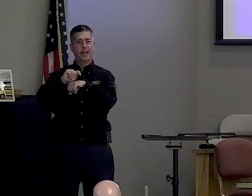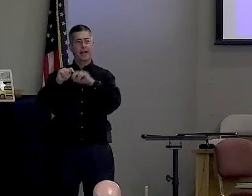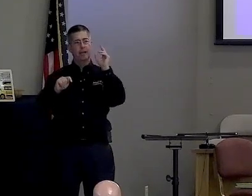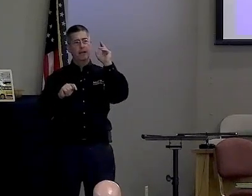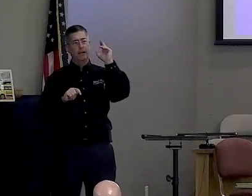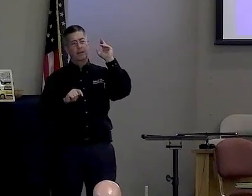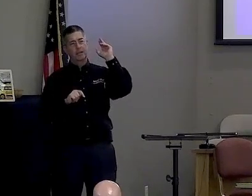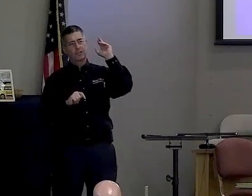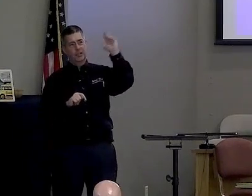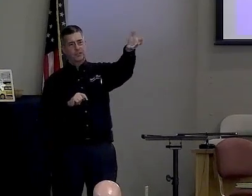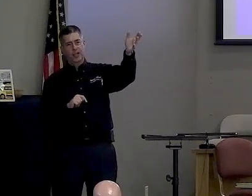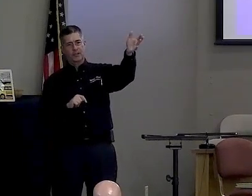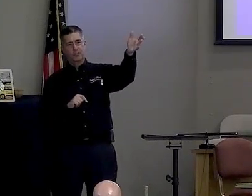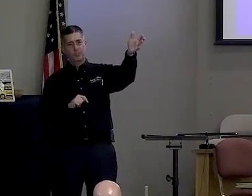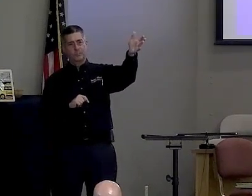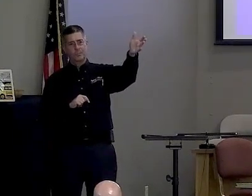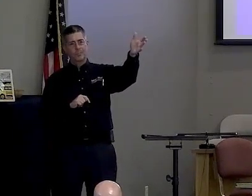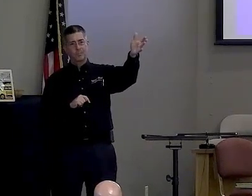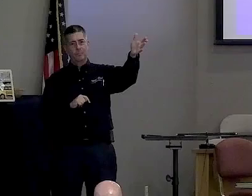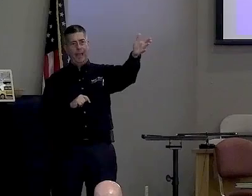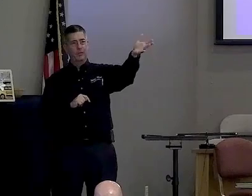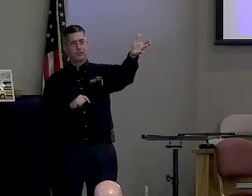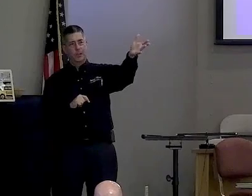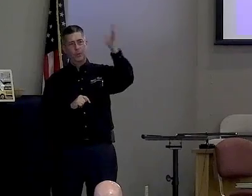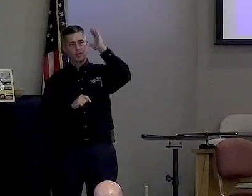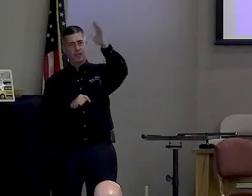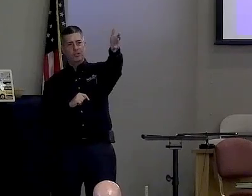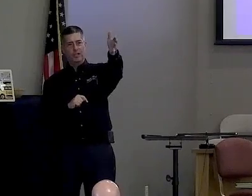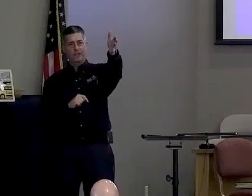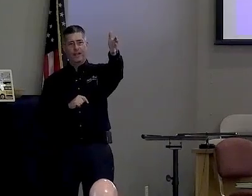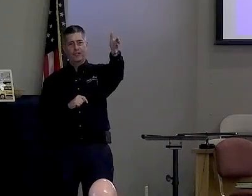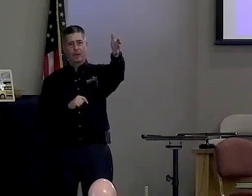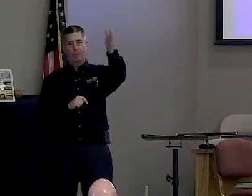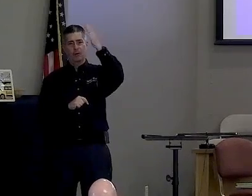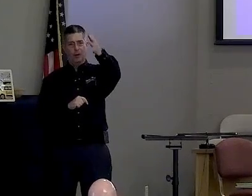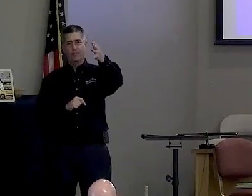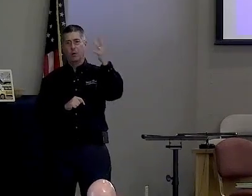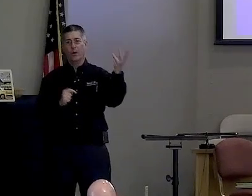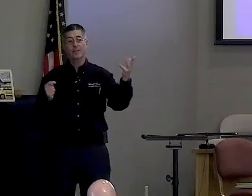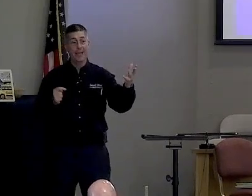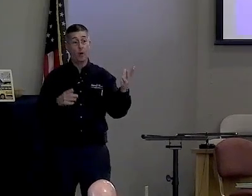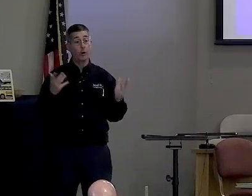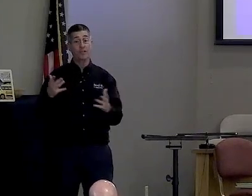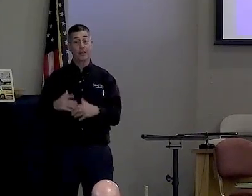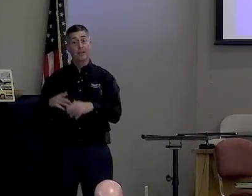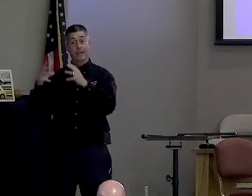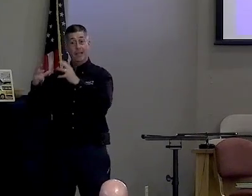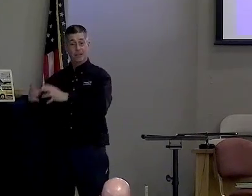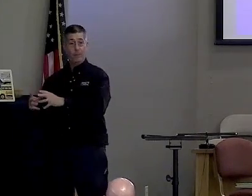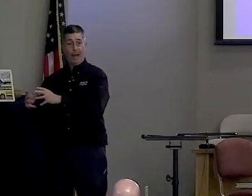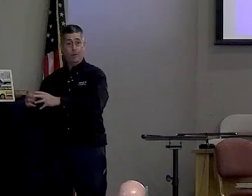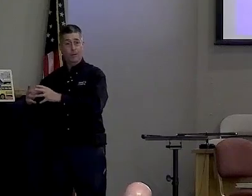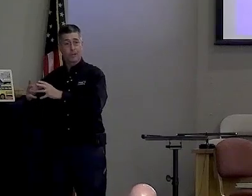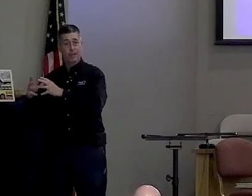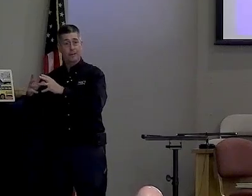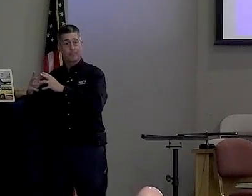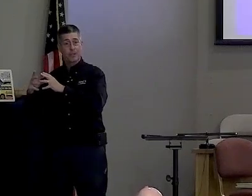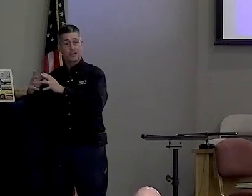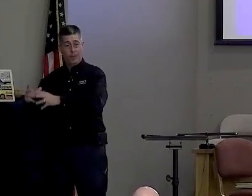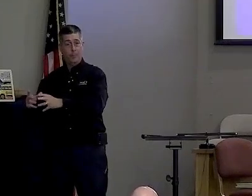like such and such Baptist temple or such and such faith temple or whatever? What is that? Or is it in the Bible, the temple